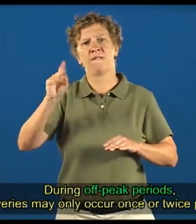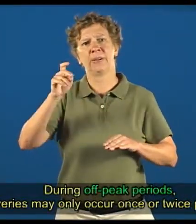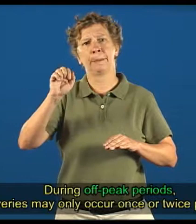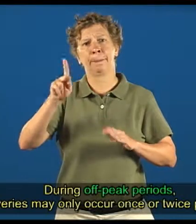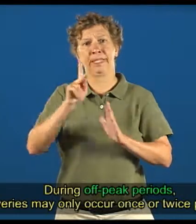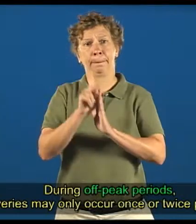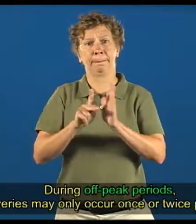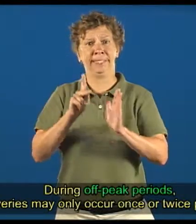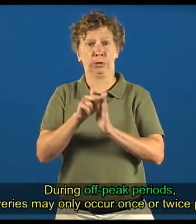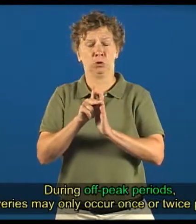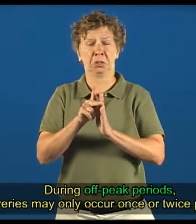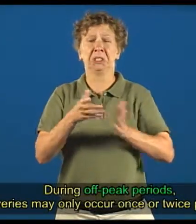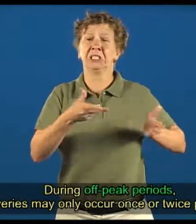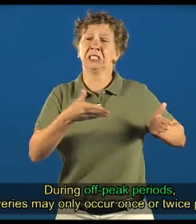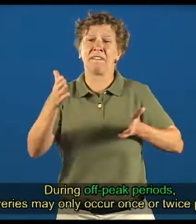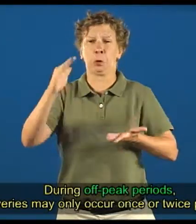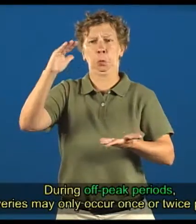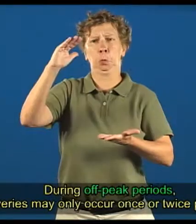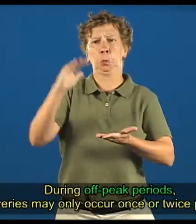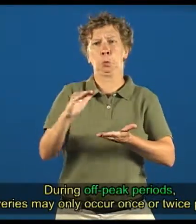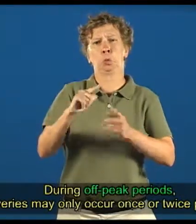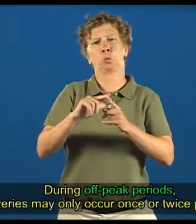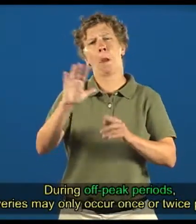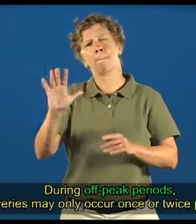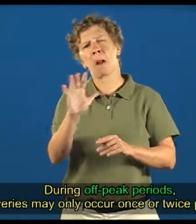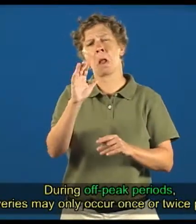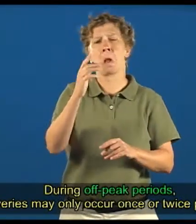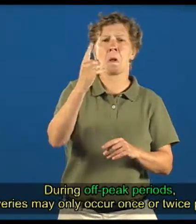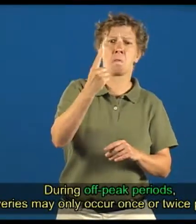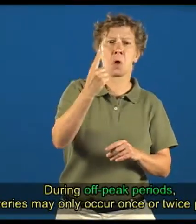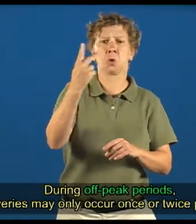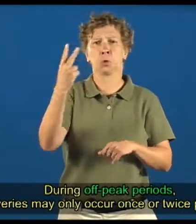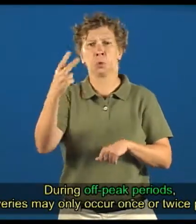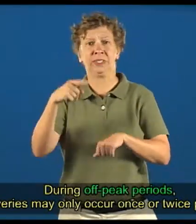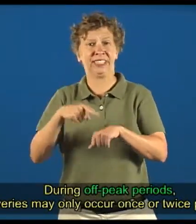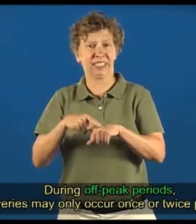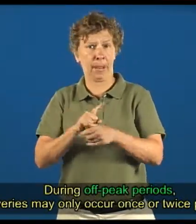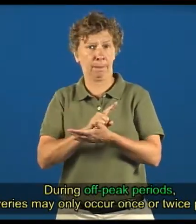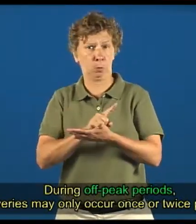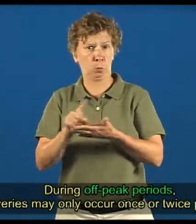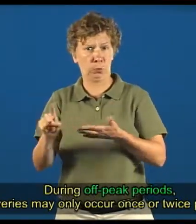During off-peak periods, deliveries may only occur once or twice per week.